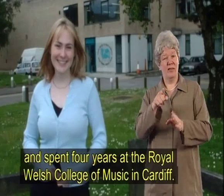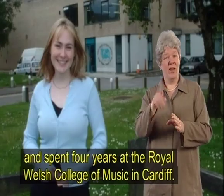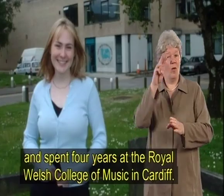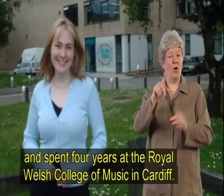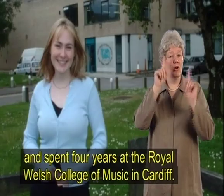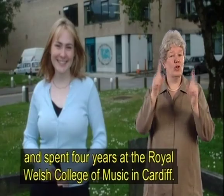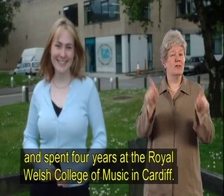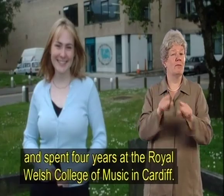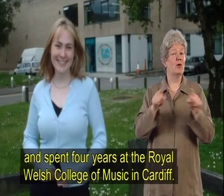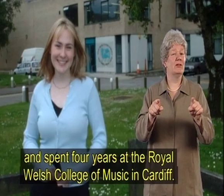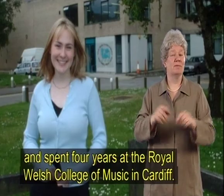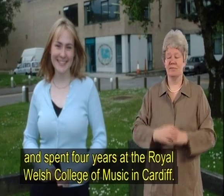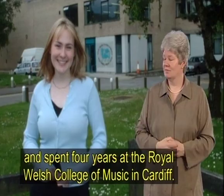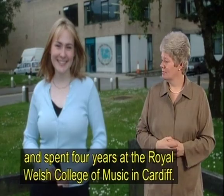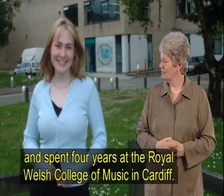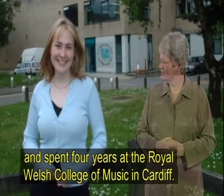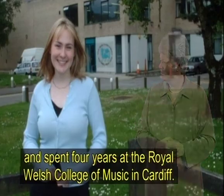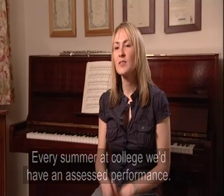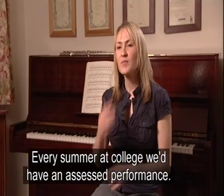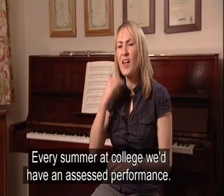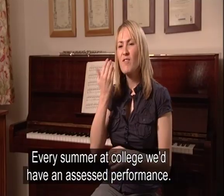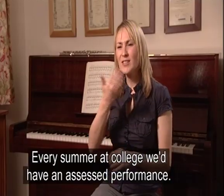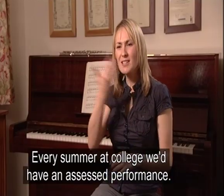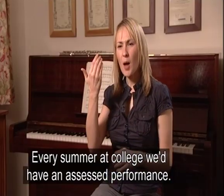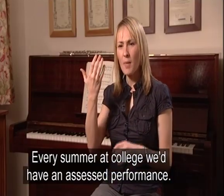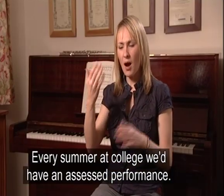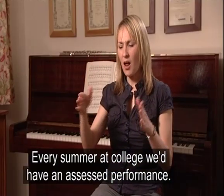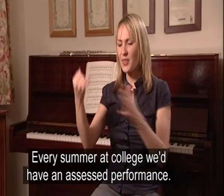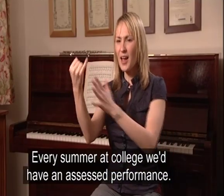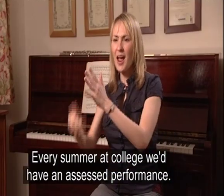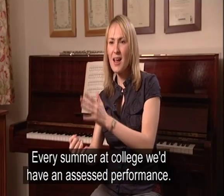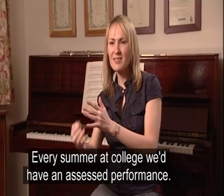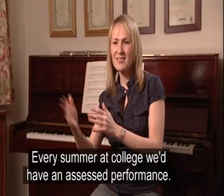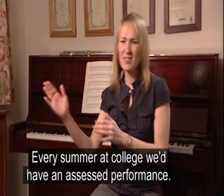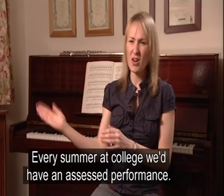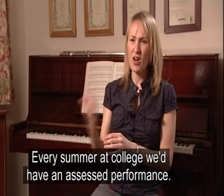4 years at the Royal Welsh College of Music in Cardiff. Every summer at